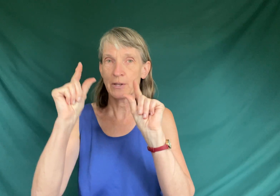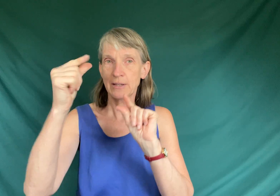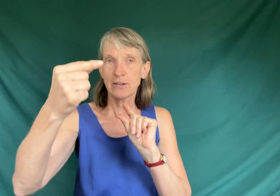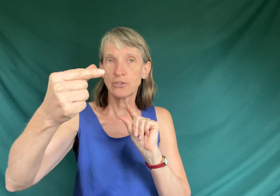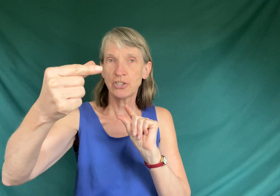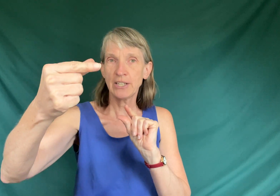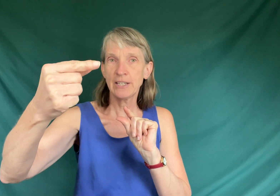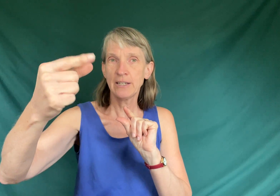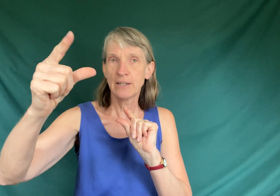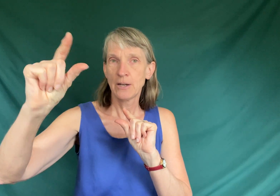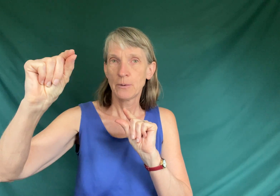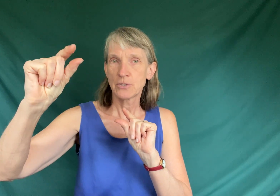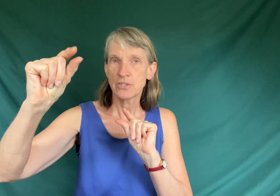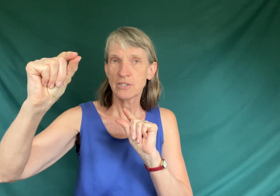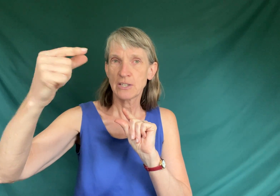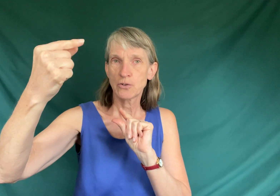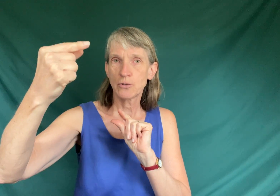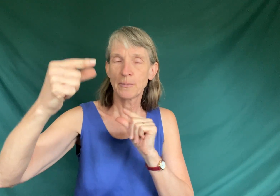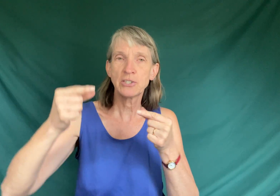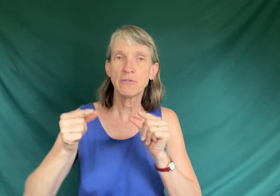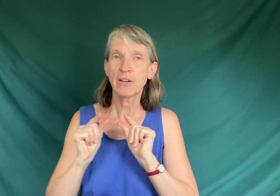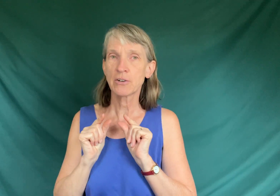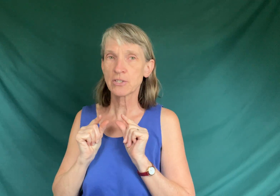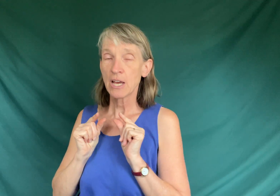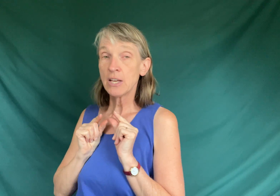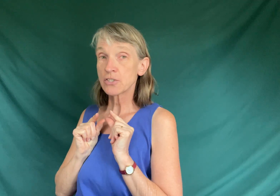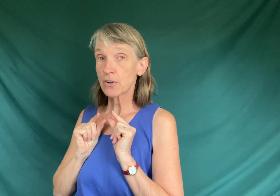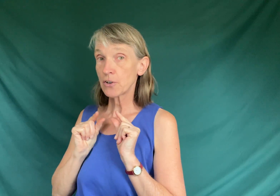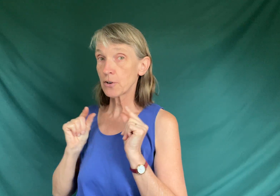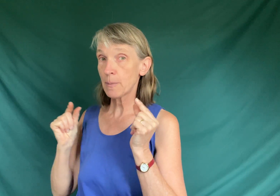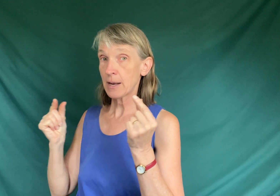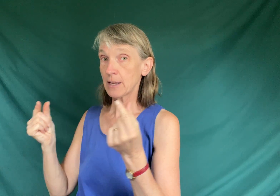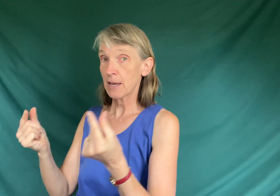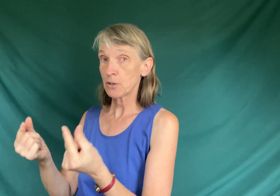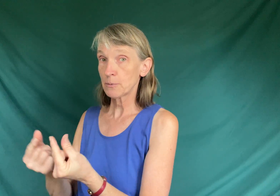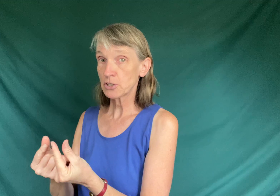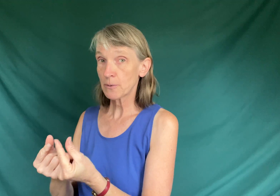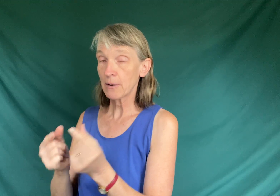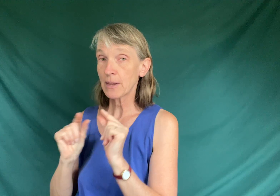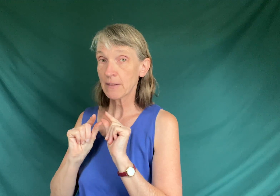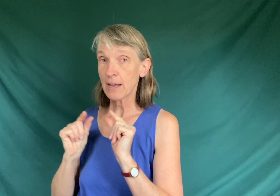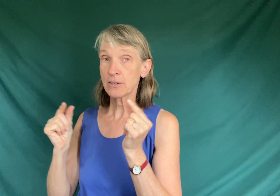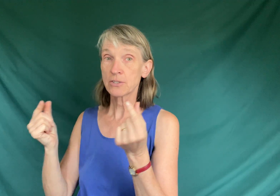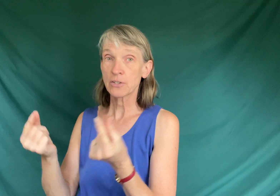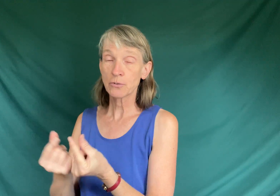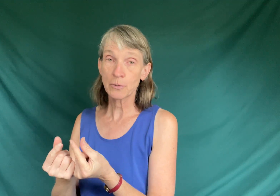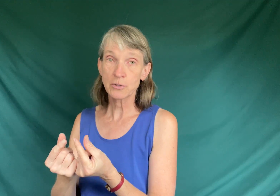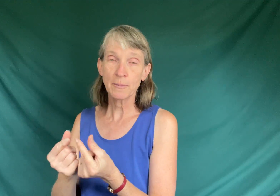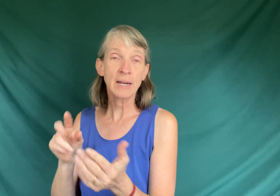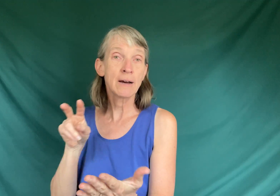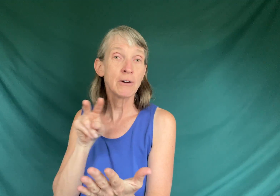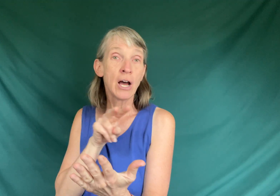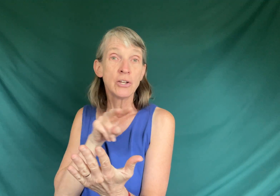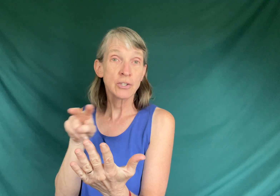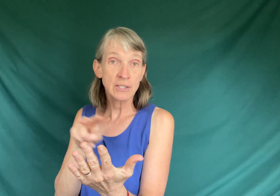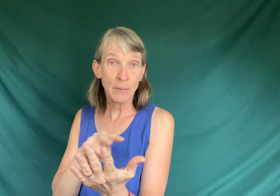letter G, which is just these two little pinchy fingers, start near your body, and you reach around like that. So it's groups. You might have, so you can say we have